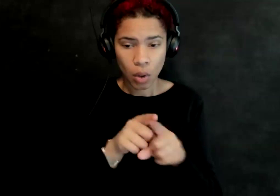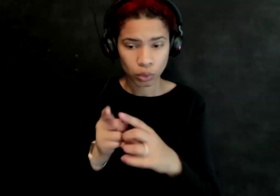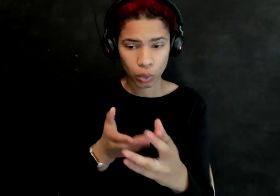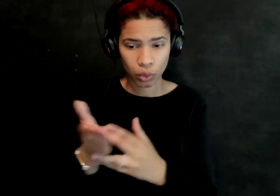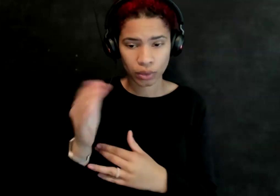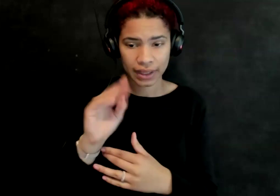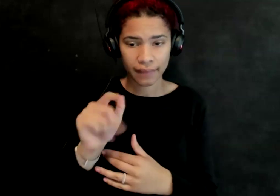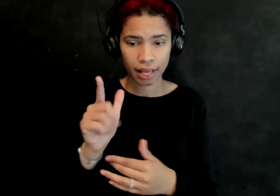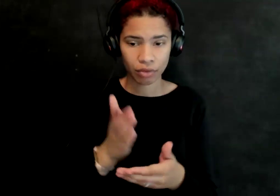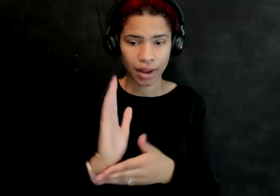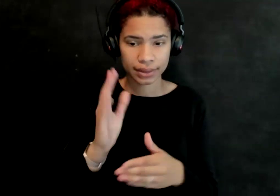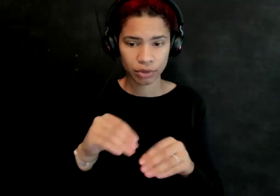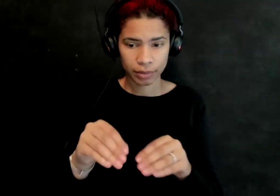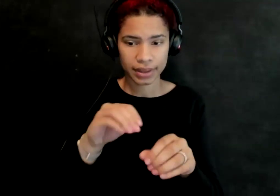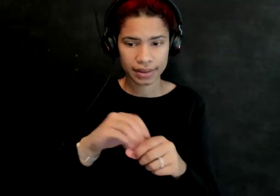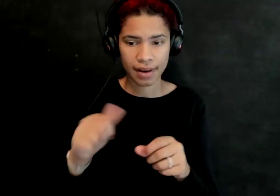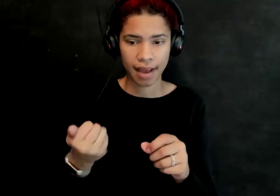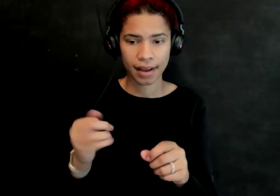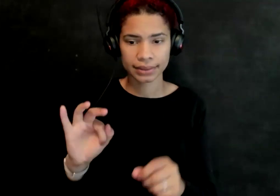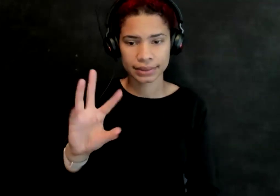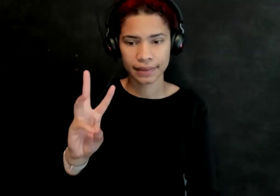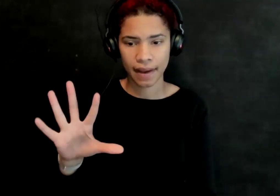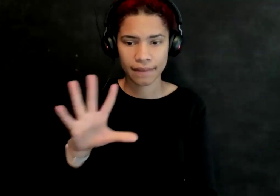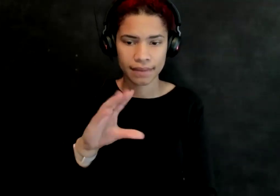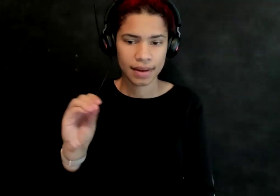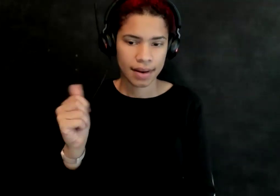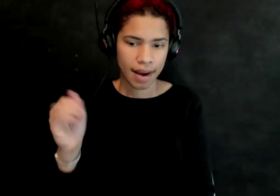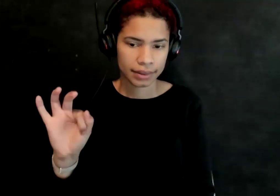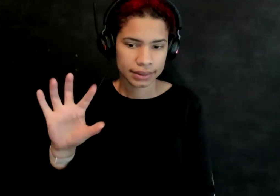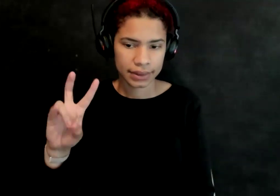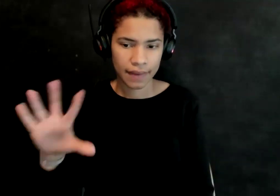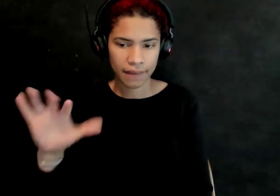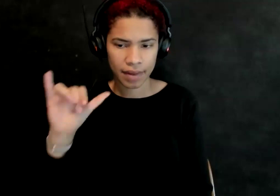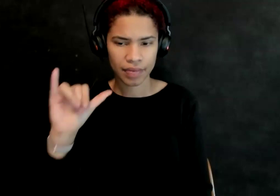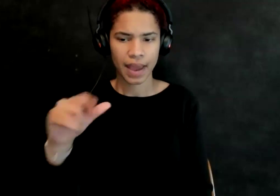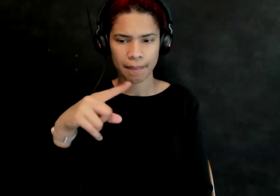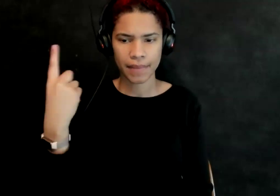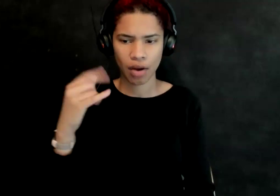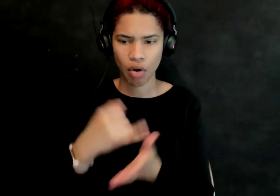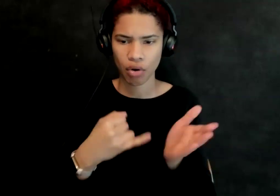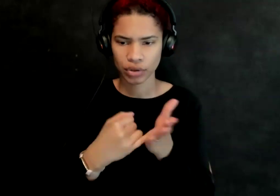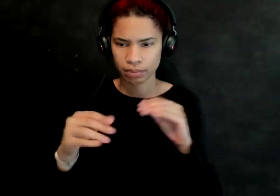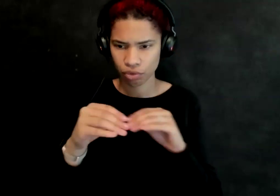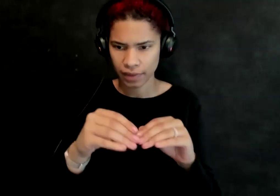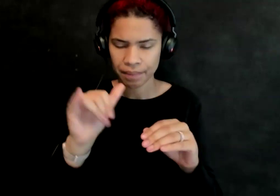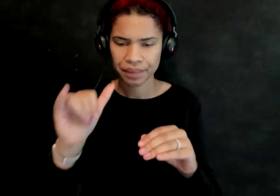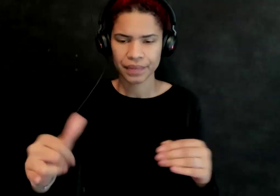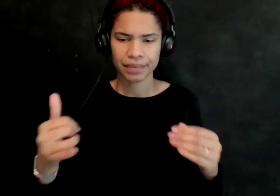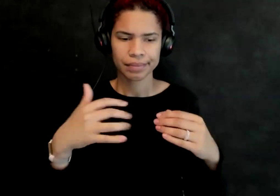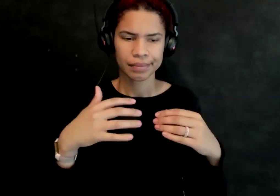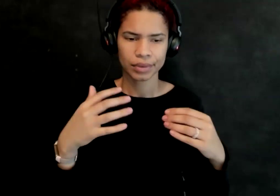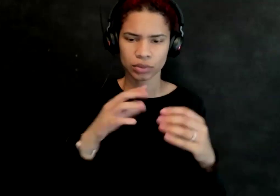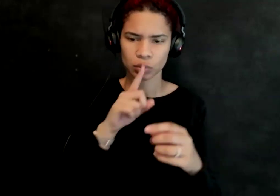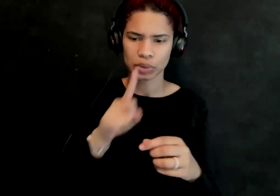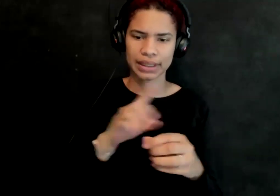Black Arts Movement in 1965 to 1975, which also was an infusion of African-American work in the